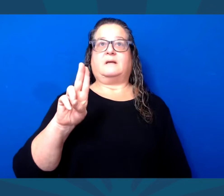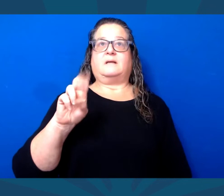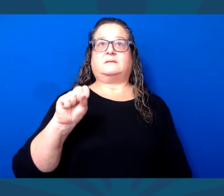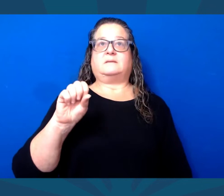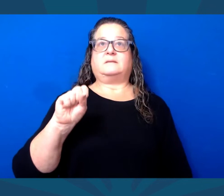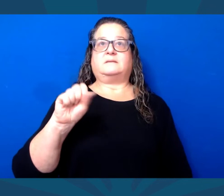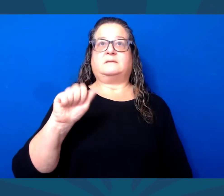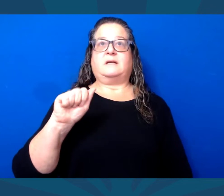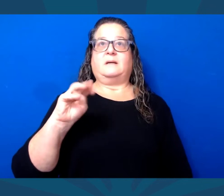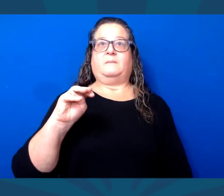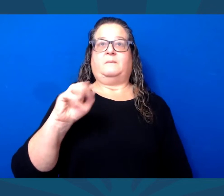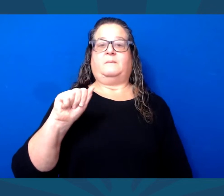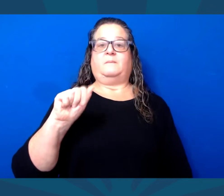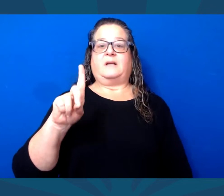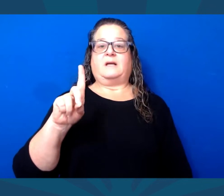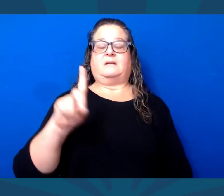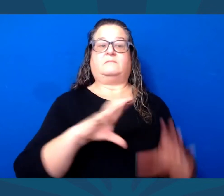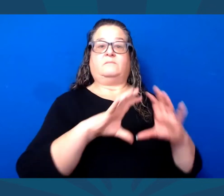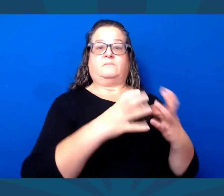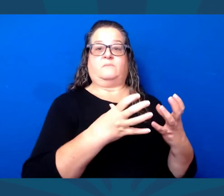Shams Abdus Samad,